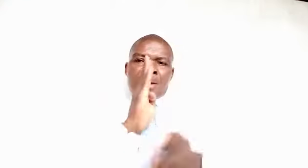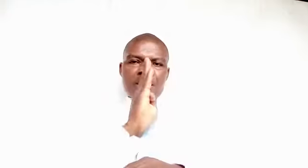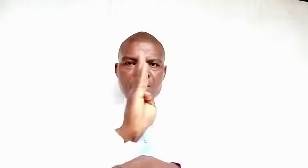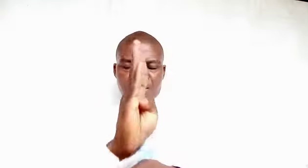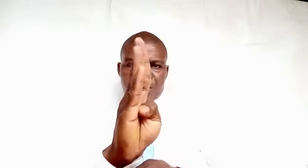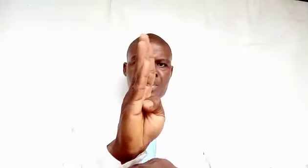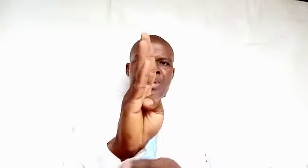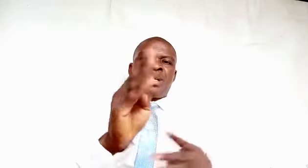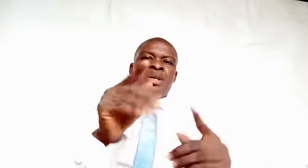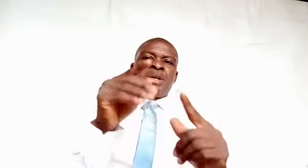farther away from the sun.